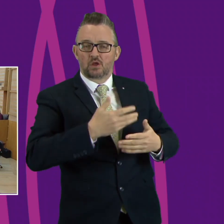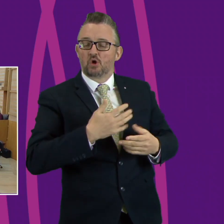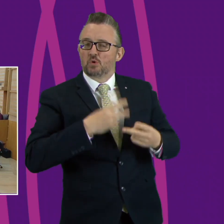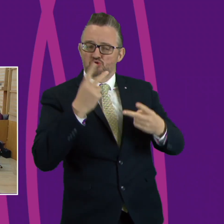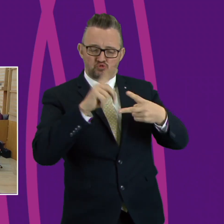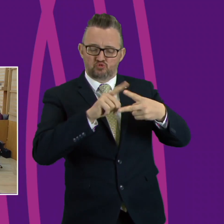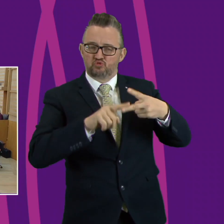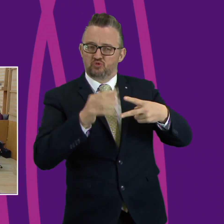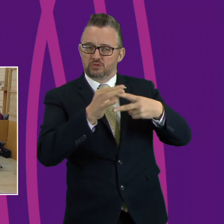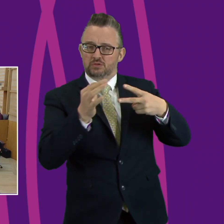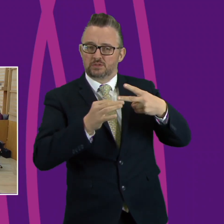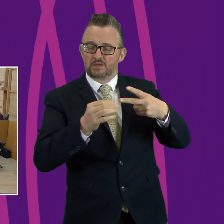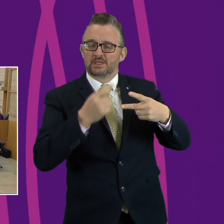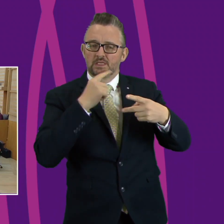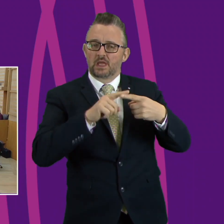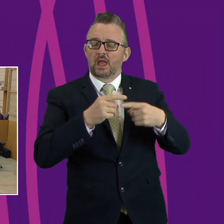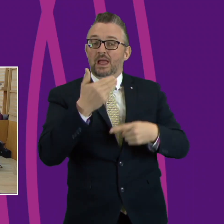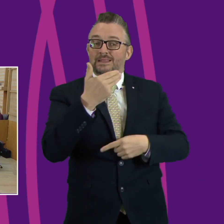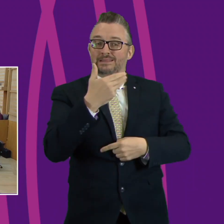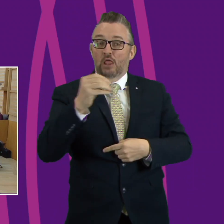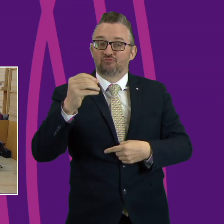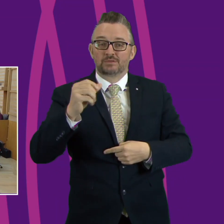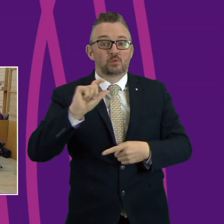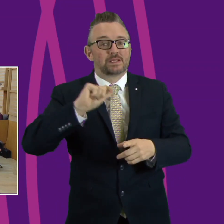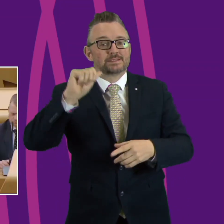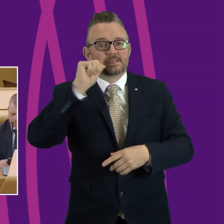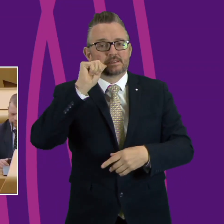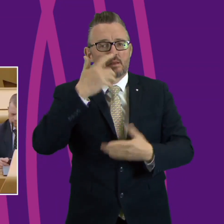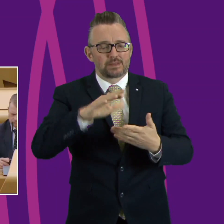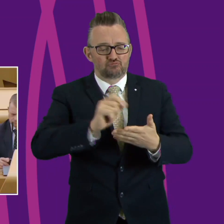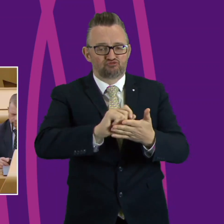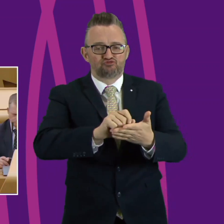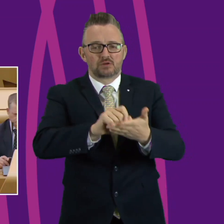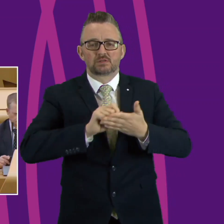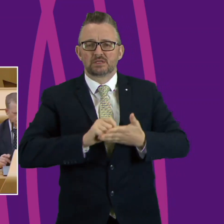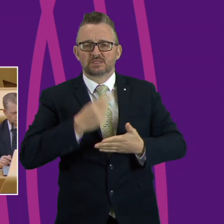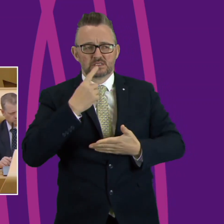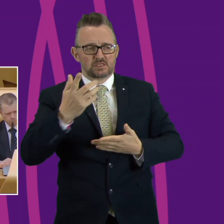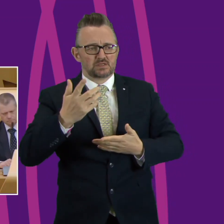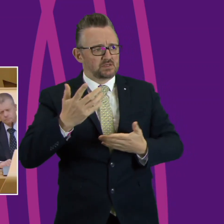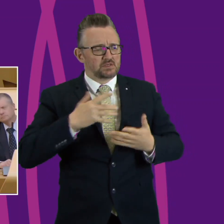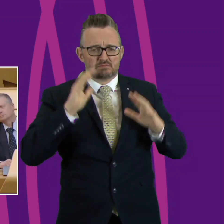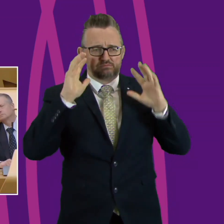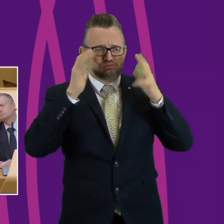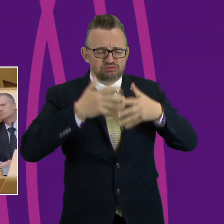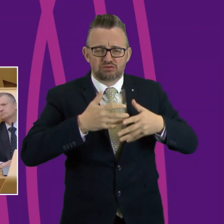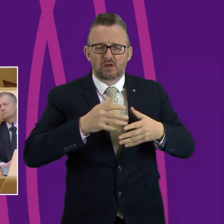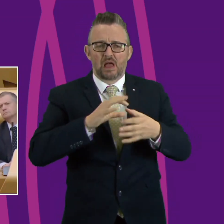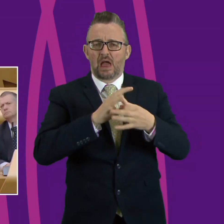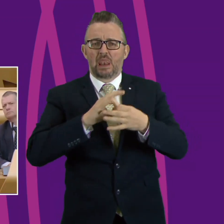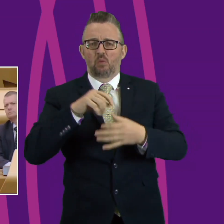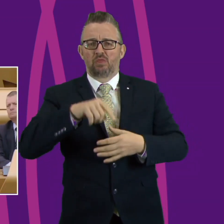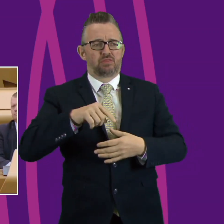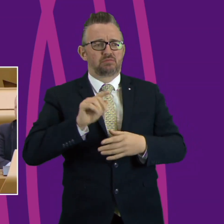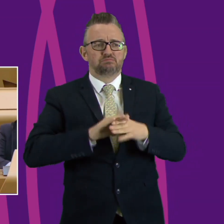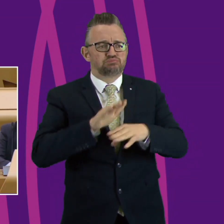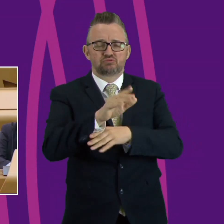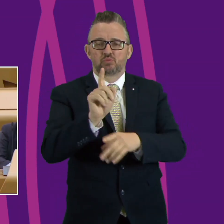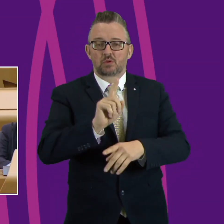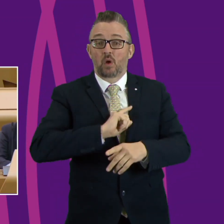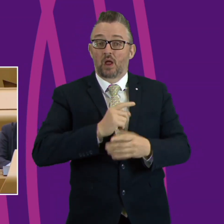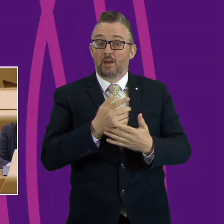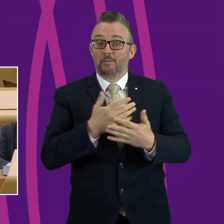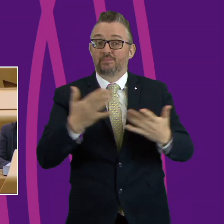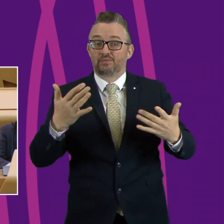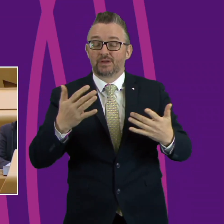Over 900 dentists have written to the Scottish Government expressing concern for the future sustainability of the sector. Many dental practices which have a